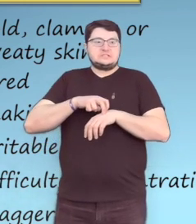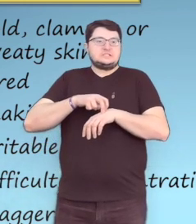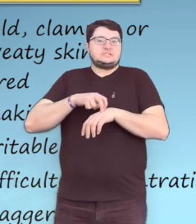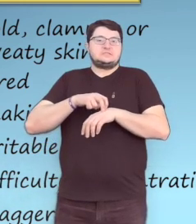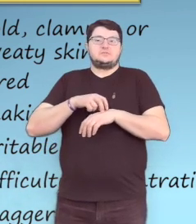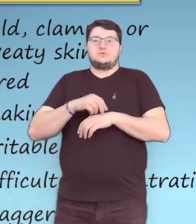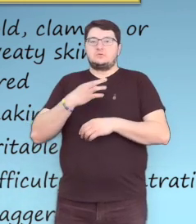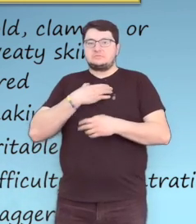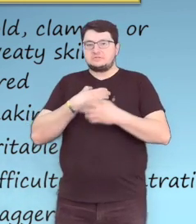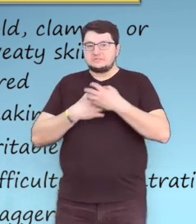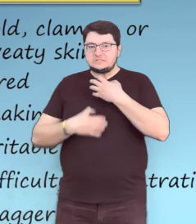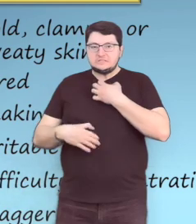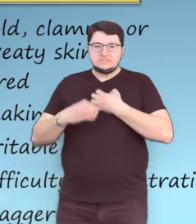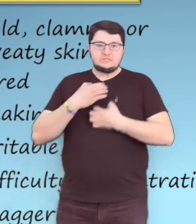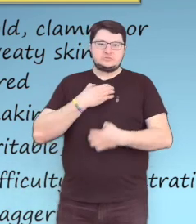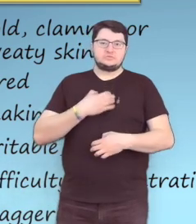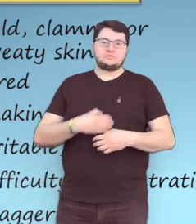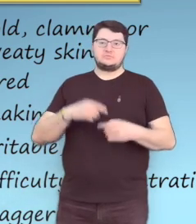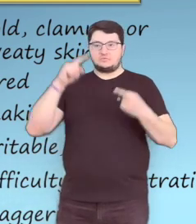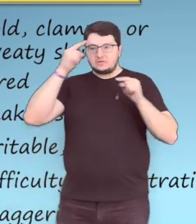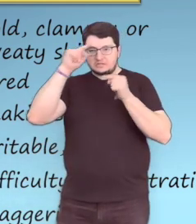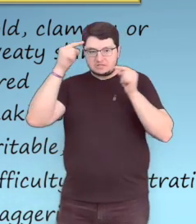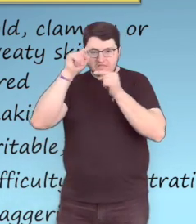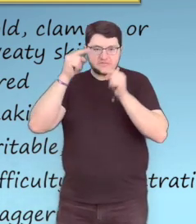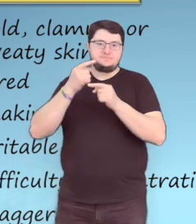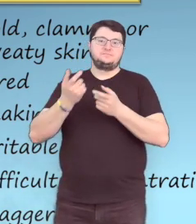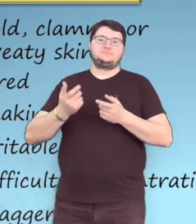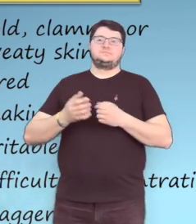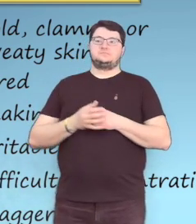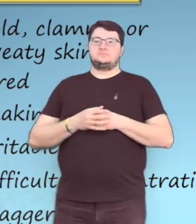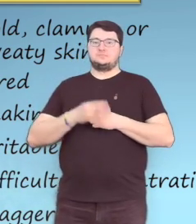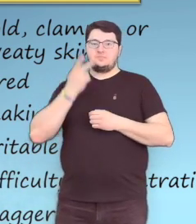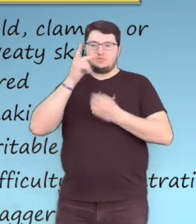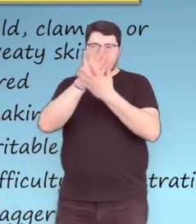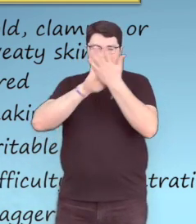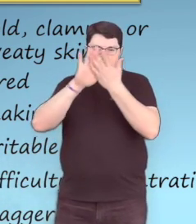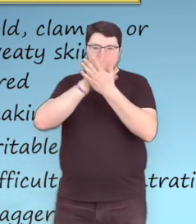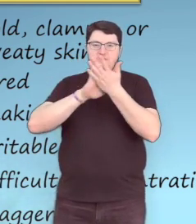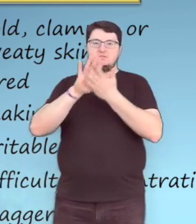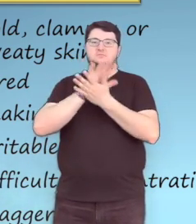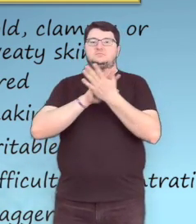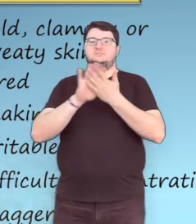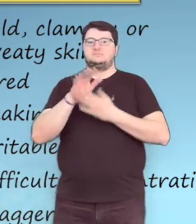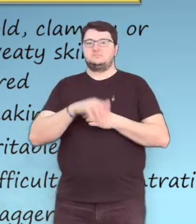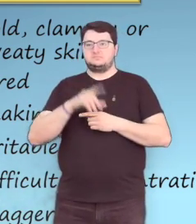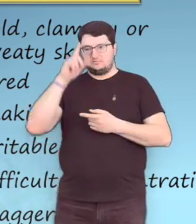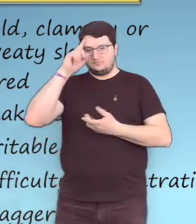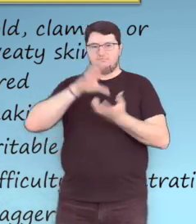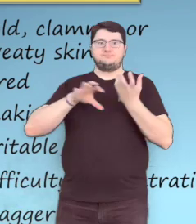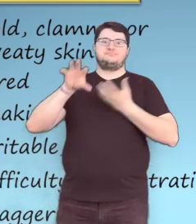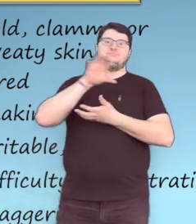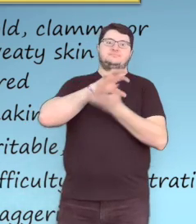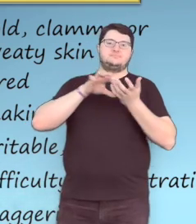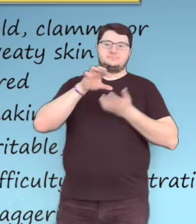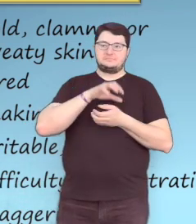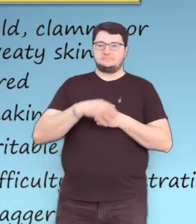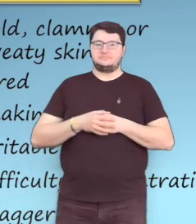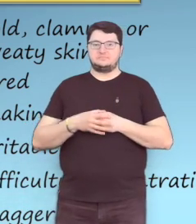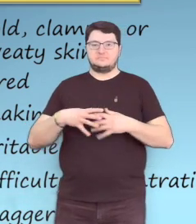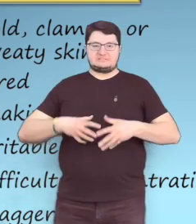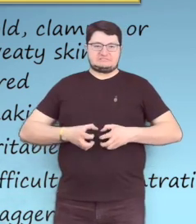nervousness Excessive hunger Headache Blurred vision Dizziness